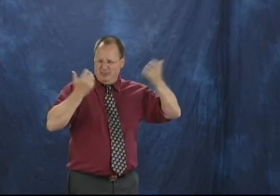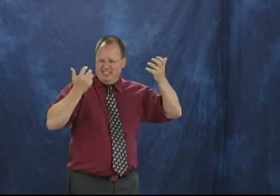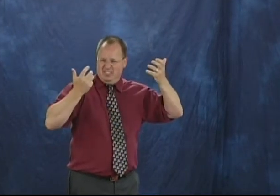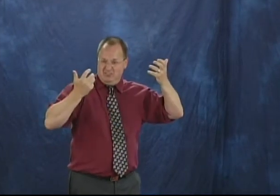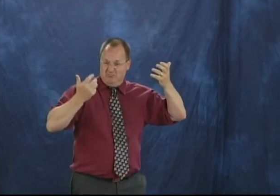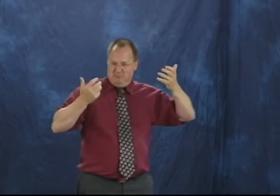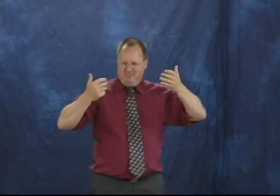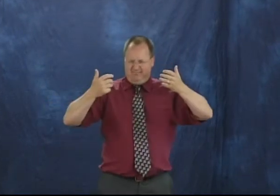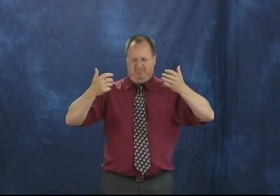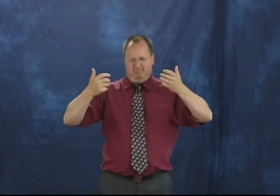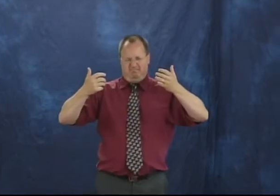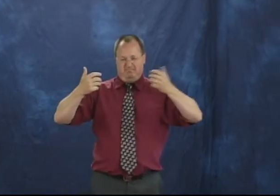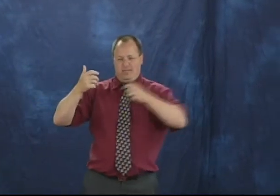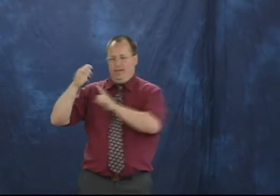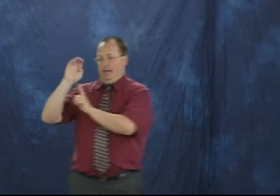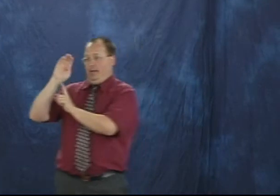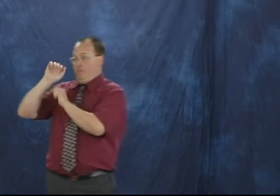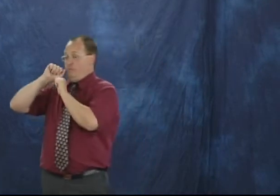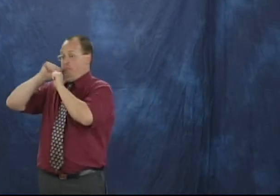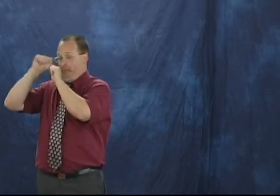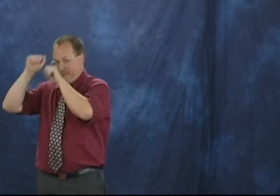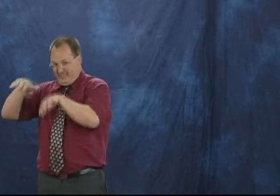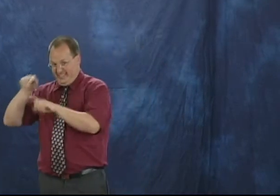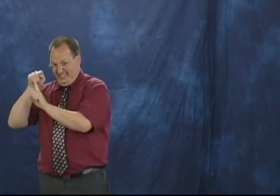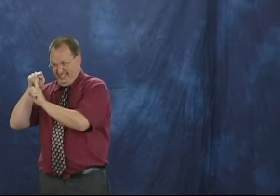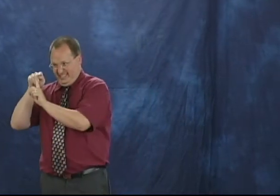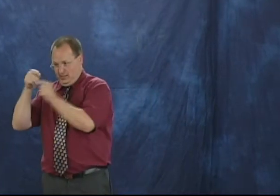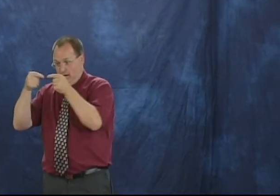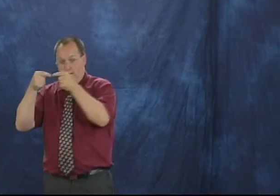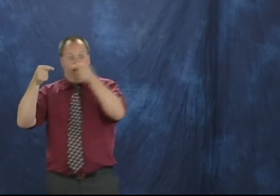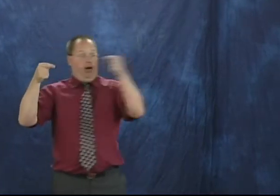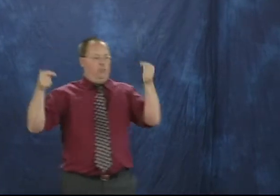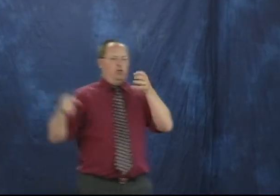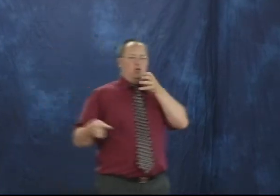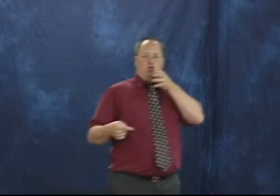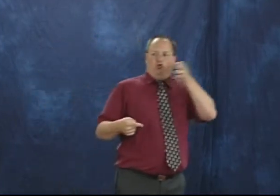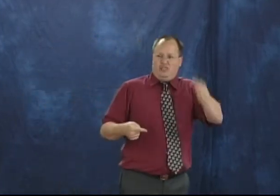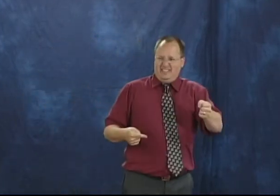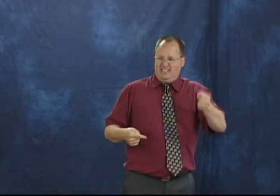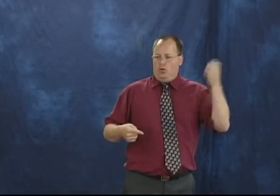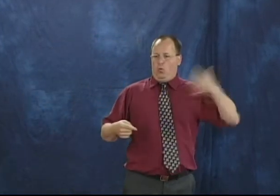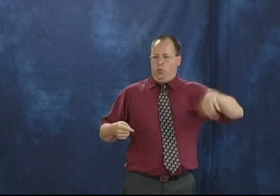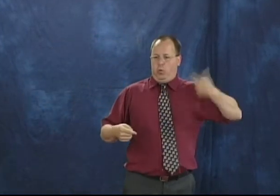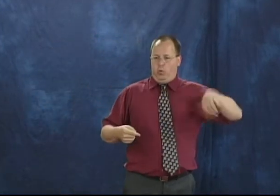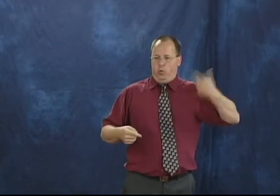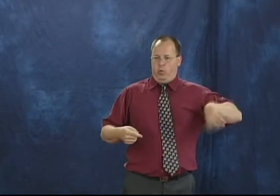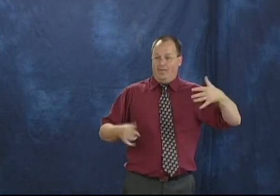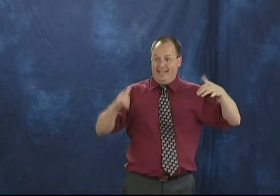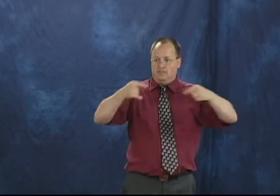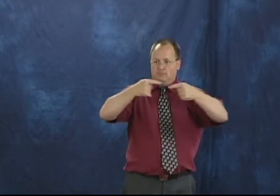so if we think of blessed as happy, then its opposite would be anger.